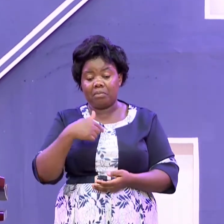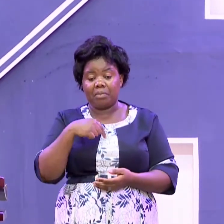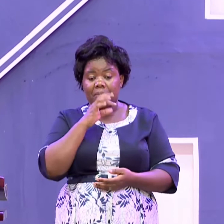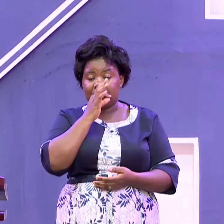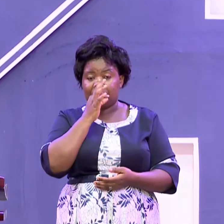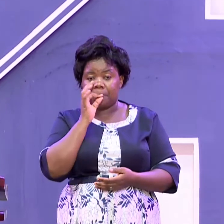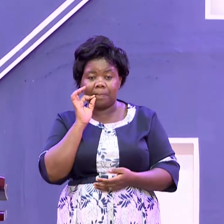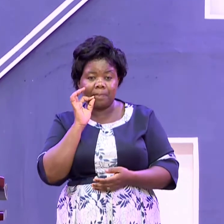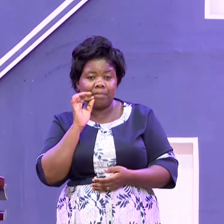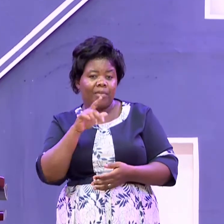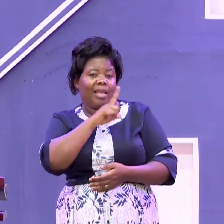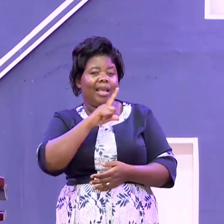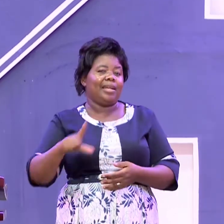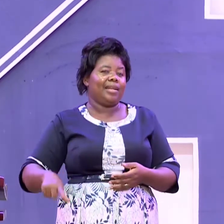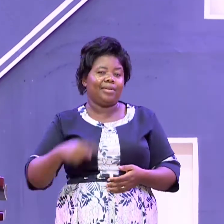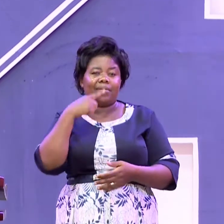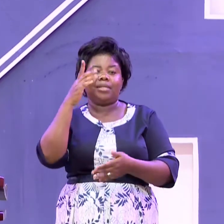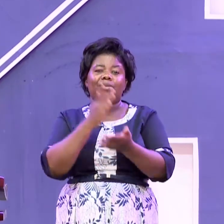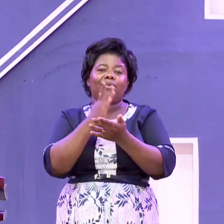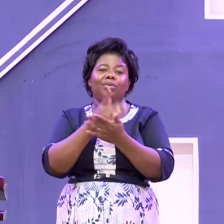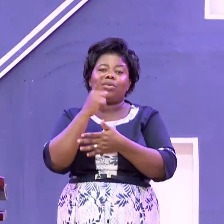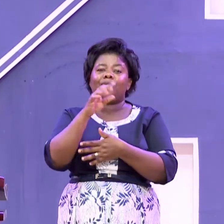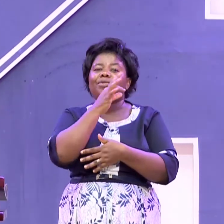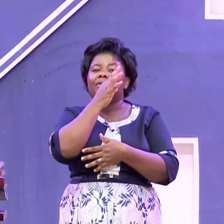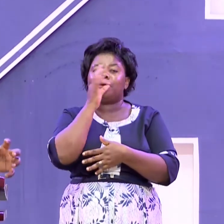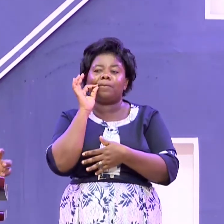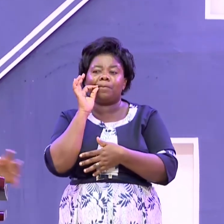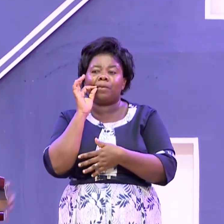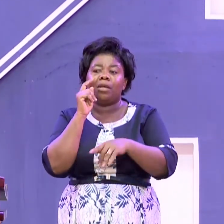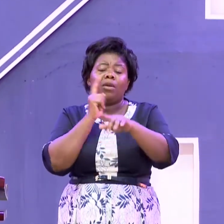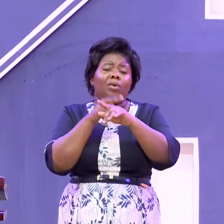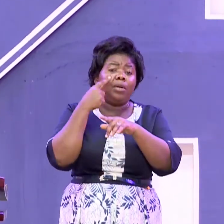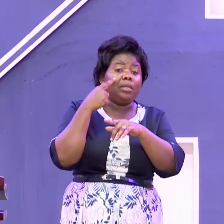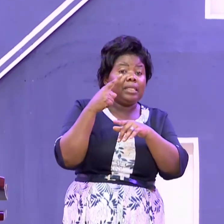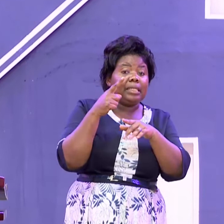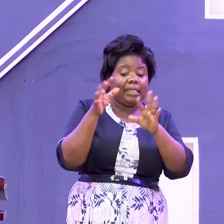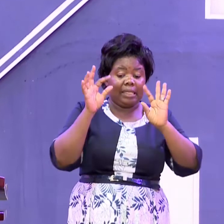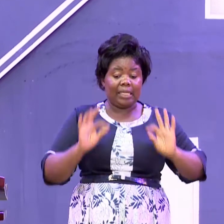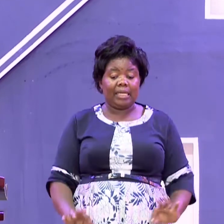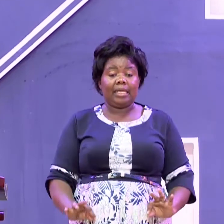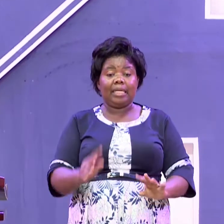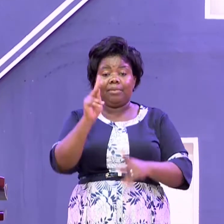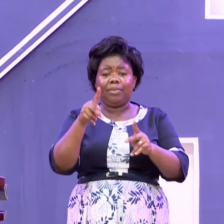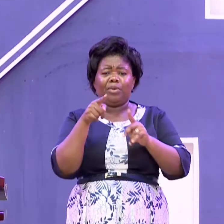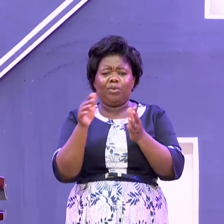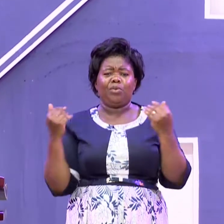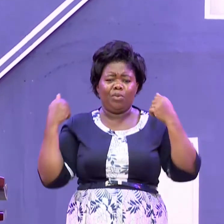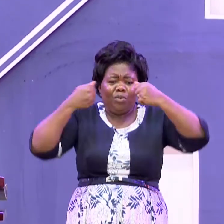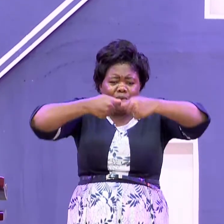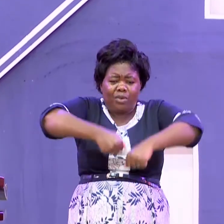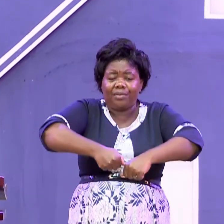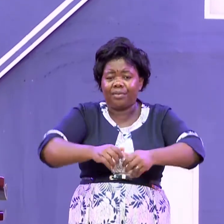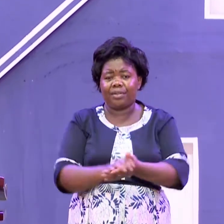Nasibye. I fasted. Memukama na gamba, dela wasibye. And surely God said you fasted. When you see the naked, you cover them. Bolaba abavu abataina cha kwambala